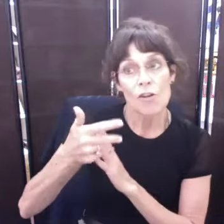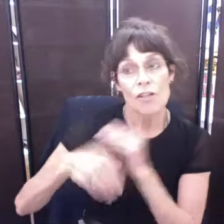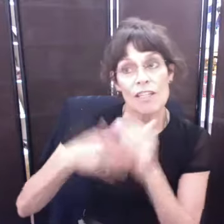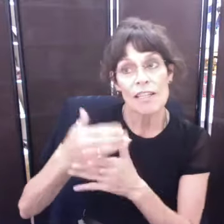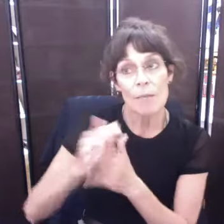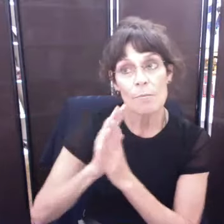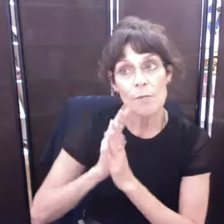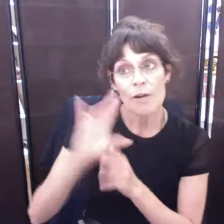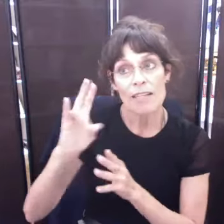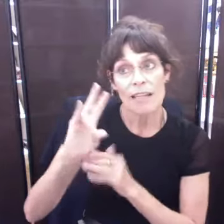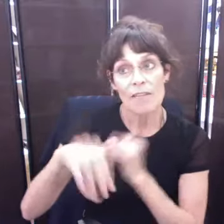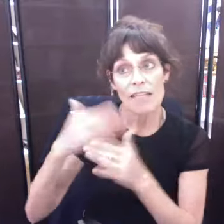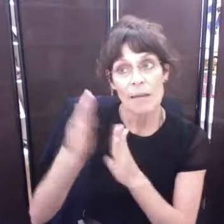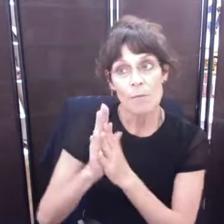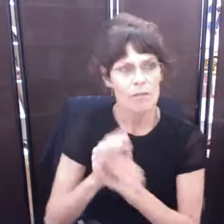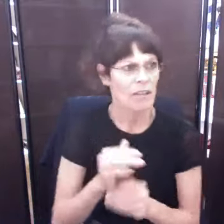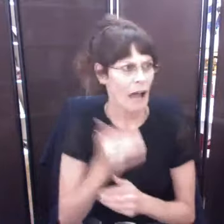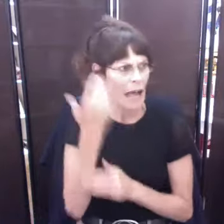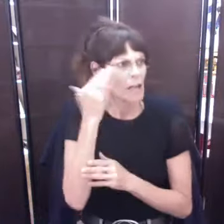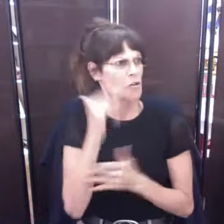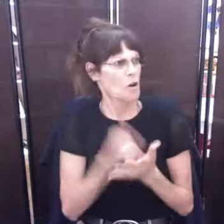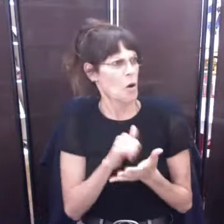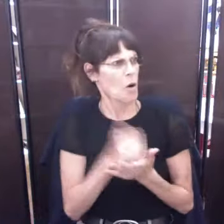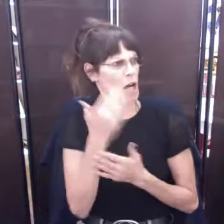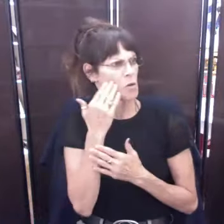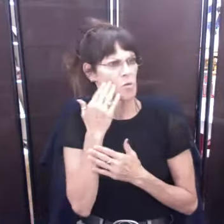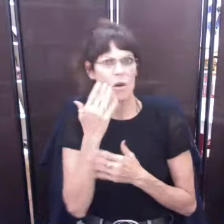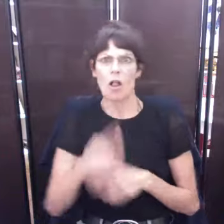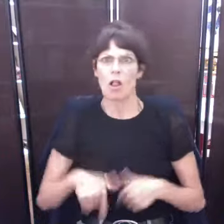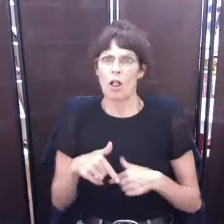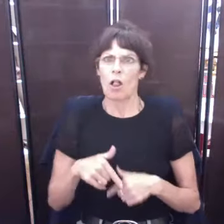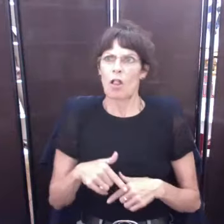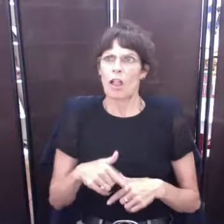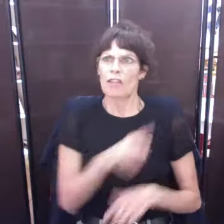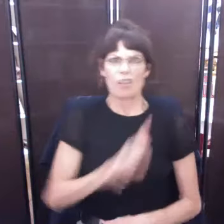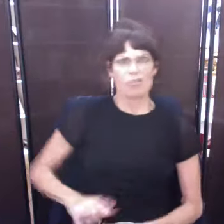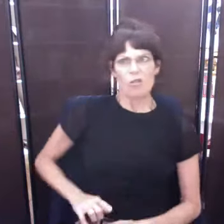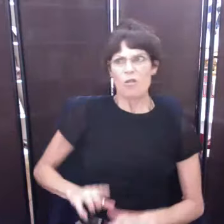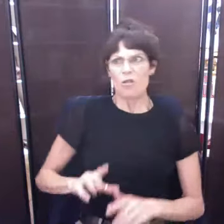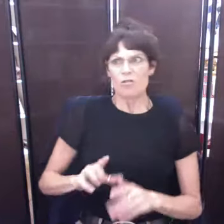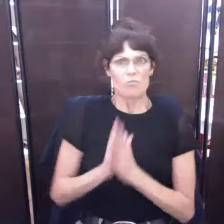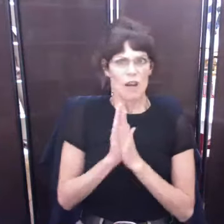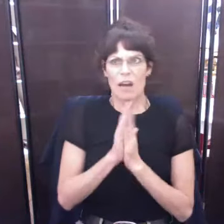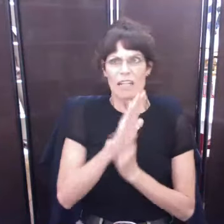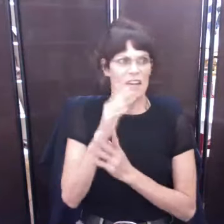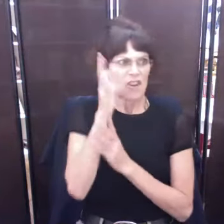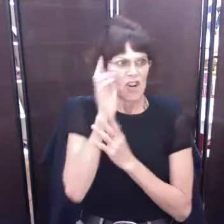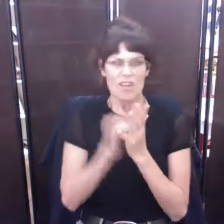prayers were. I only knew the Lord's Prayer after learning it after a while being in AA. I had never heard that prayer before. I didn't know those kind of